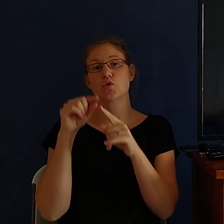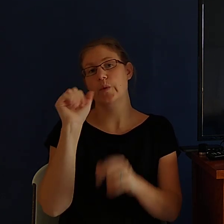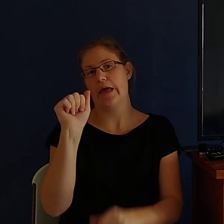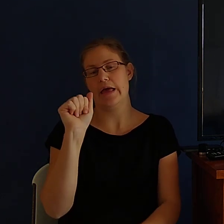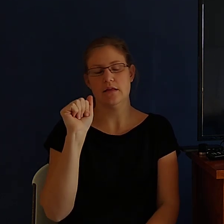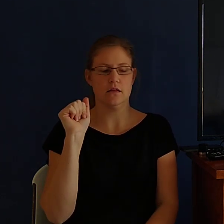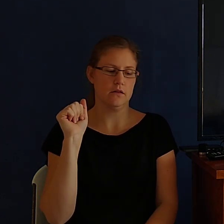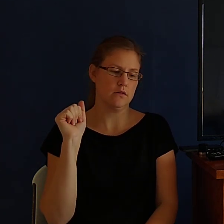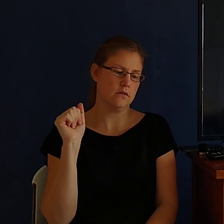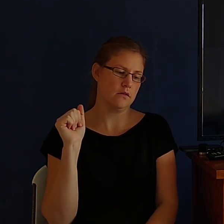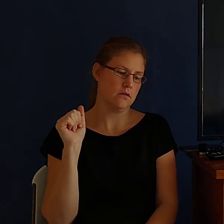Let's do something like that.